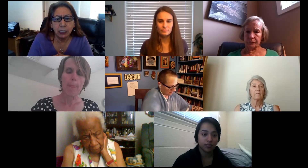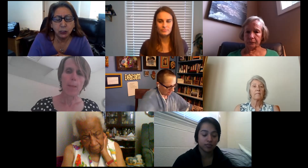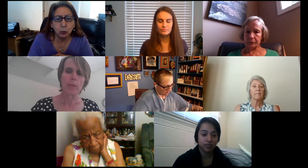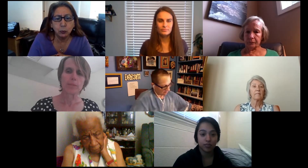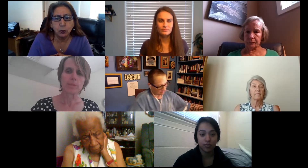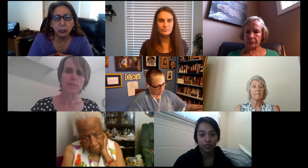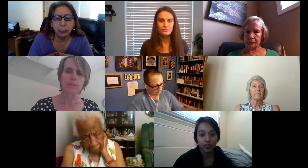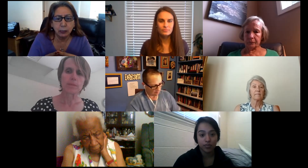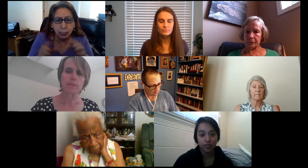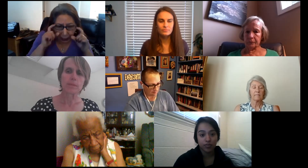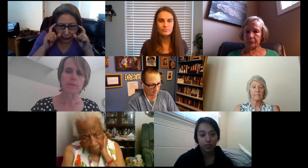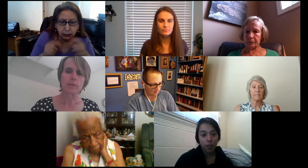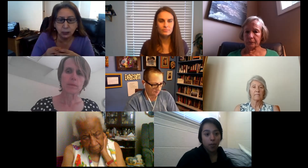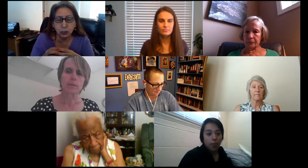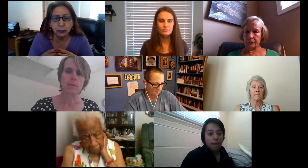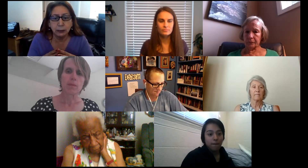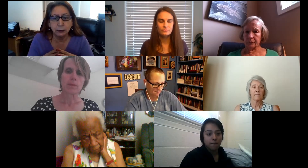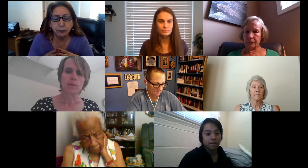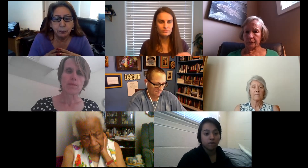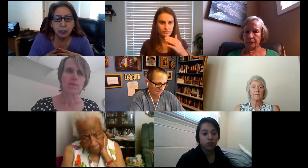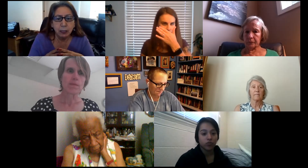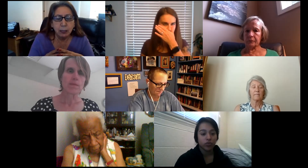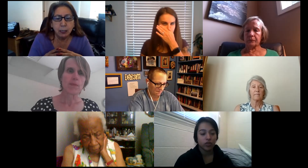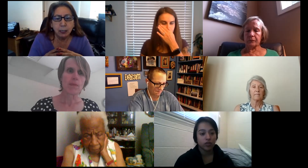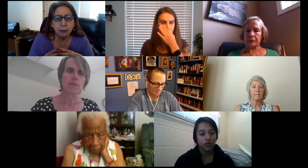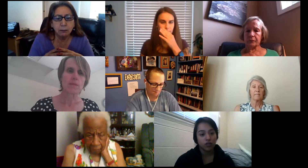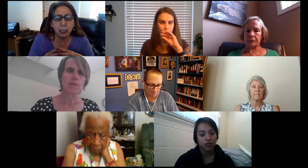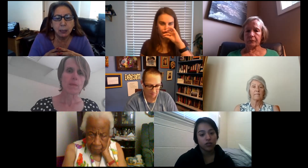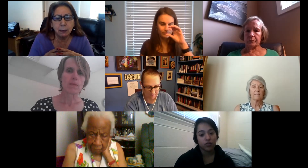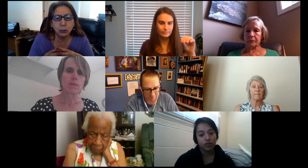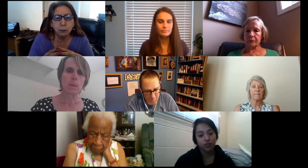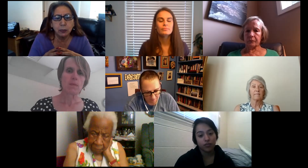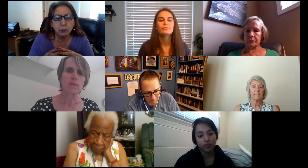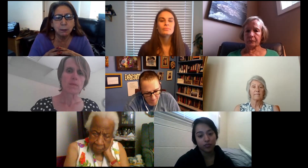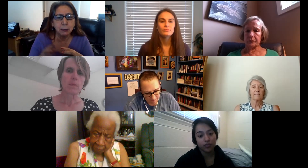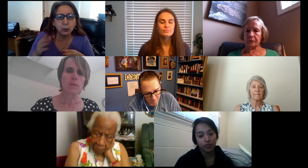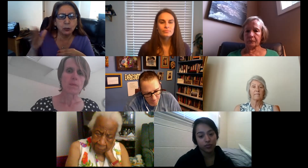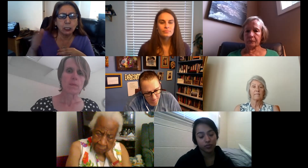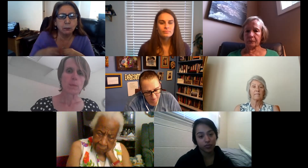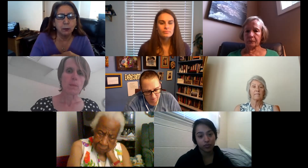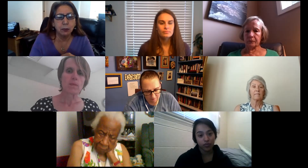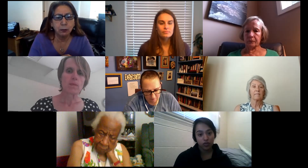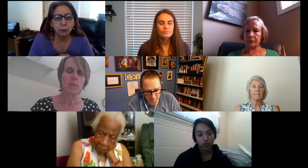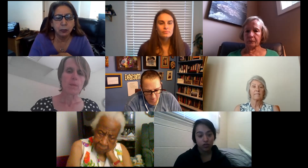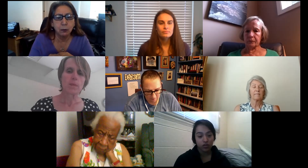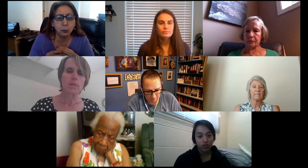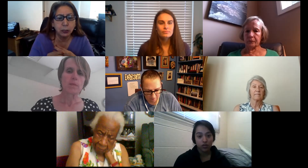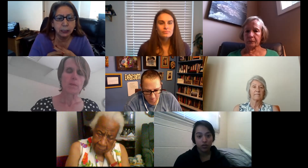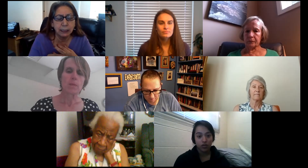has always worn glasses since she was little. And my mom used to help me with her when I was working at that